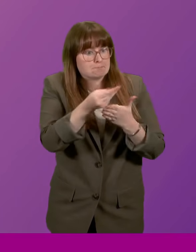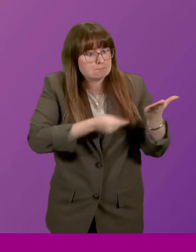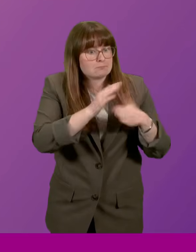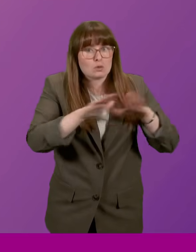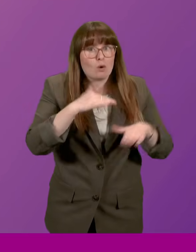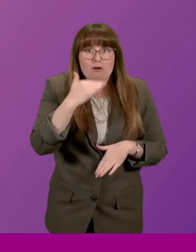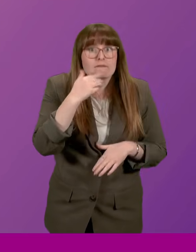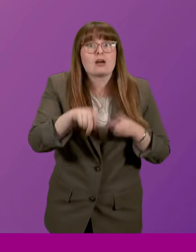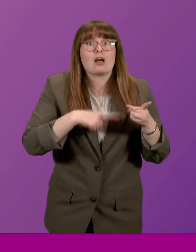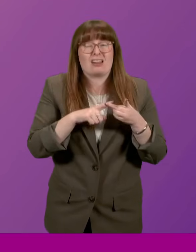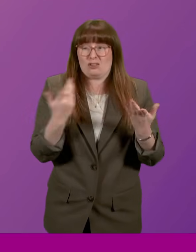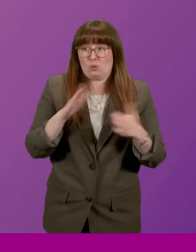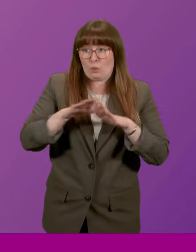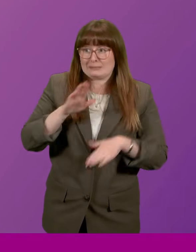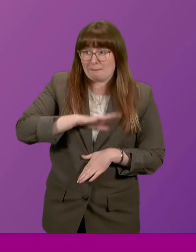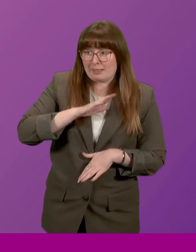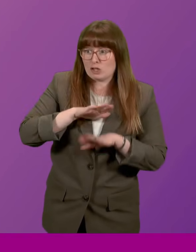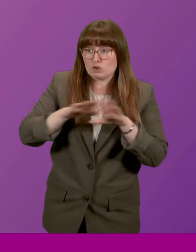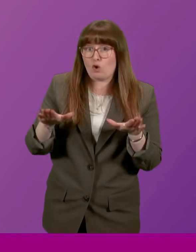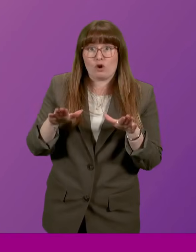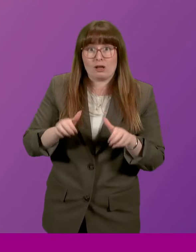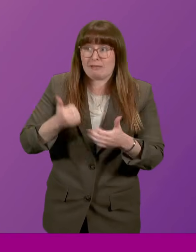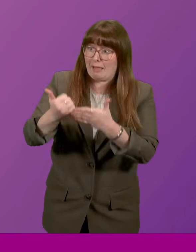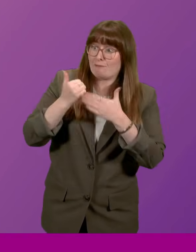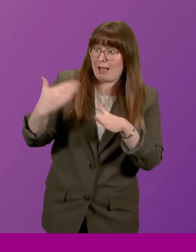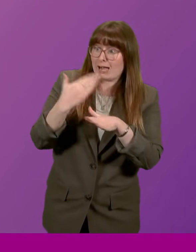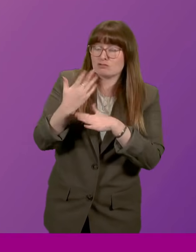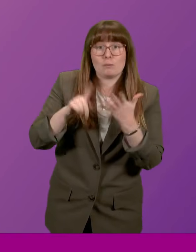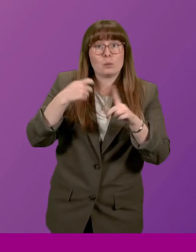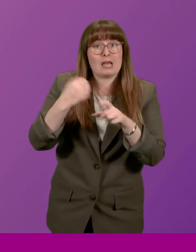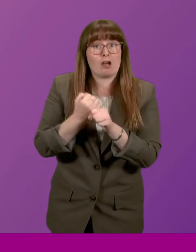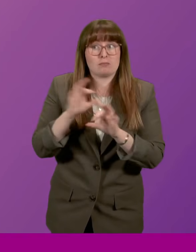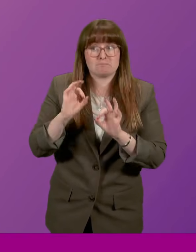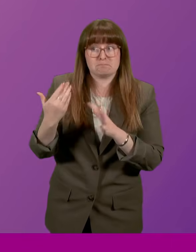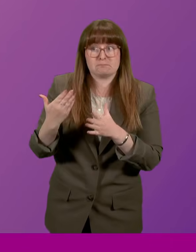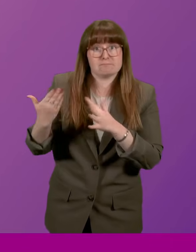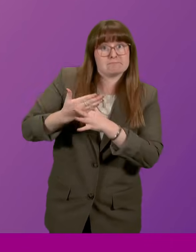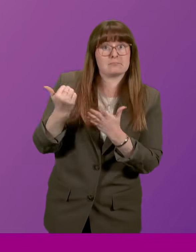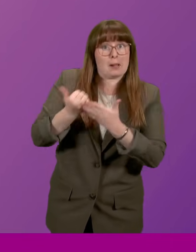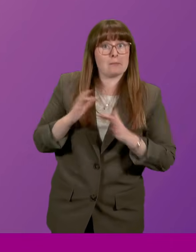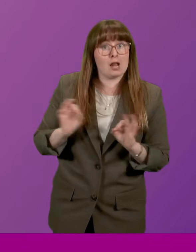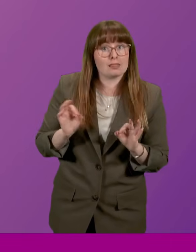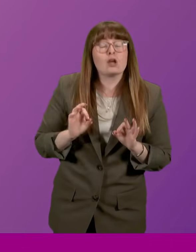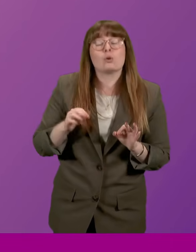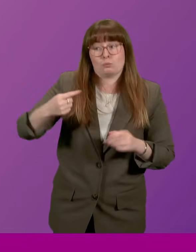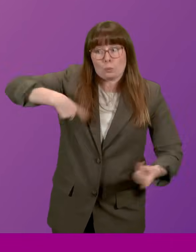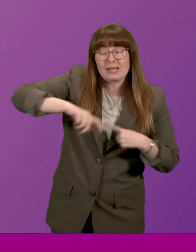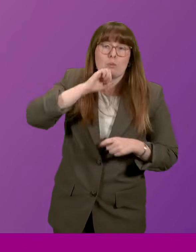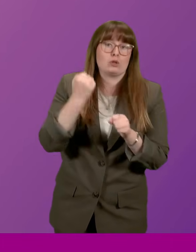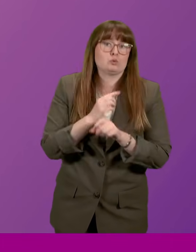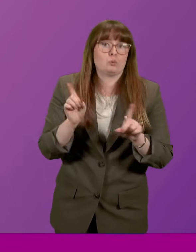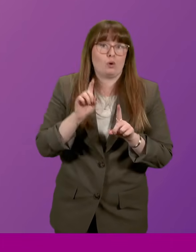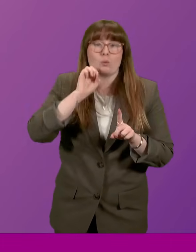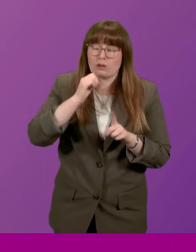unsympathetic and unhelpful actions of the United Kingdom Government. The Scottish Government will do the following things. We will take forward